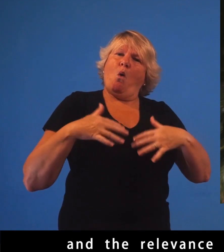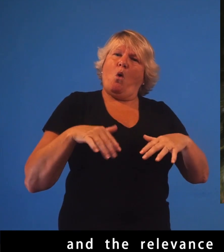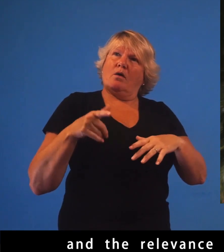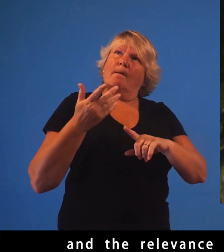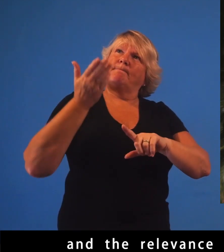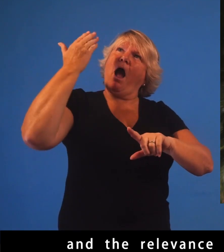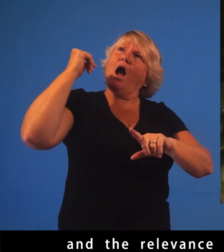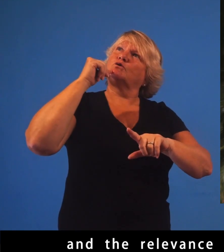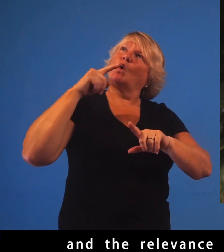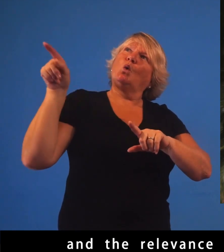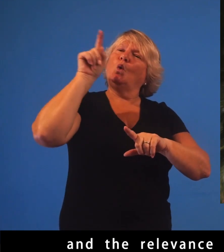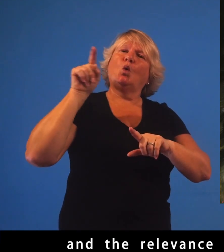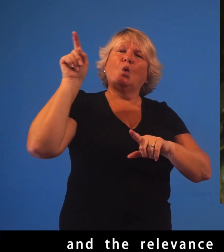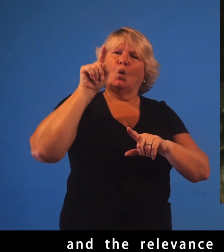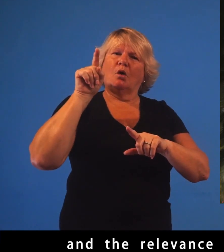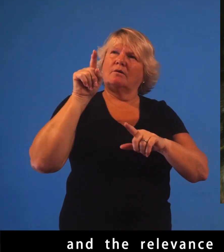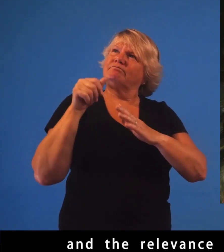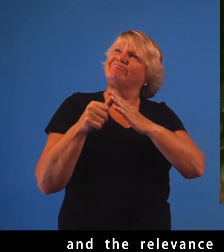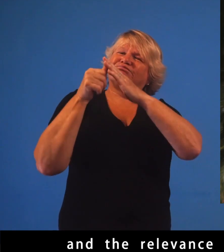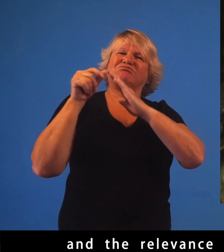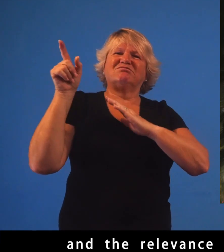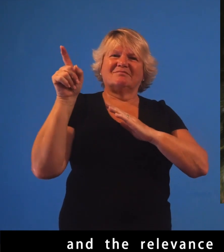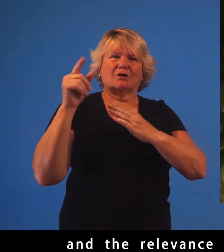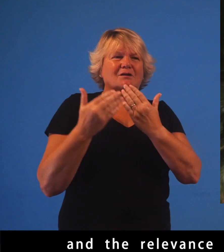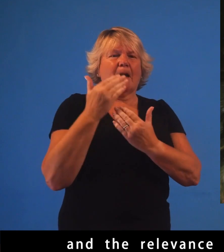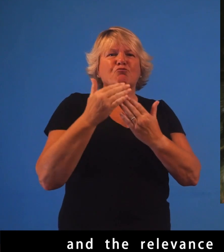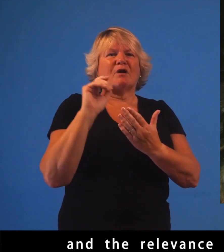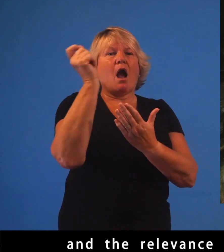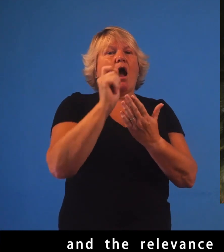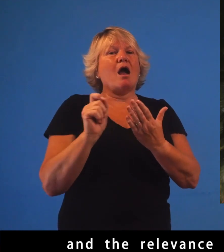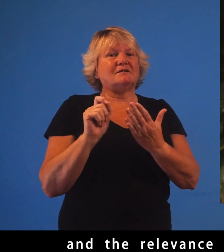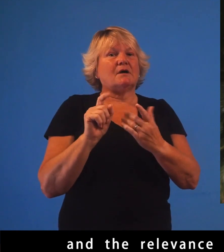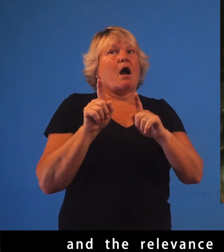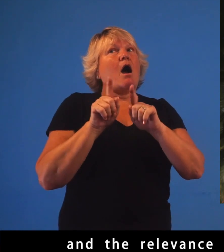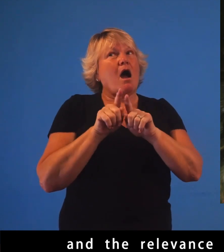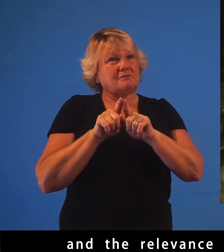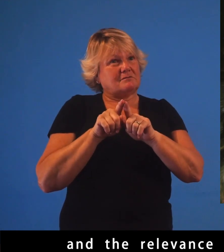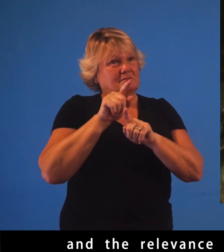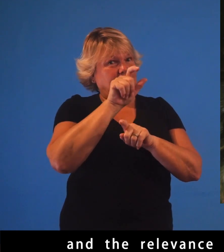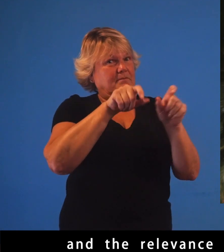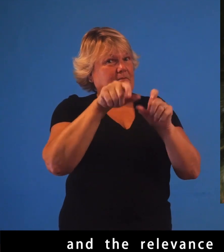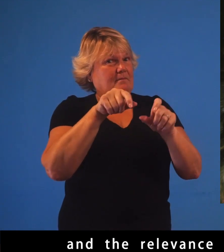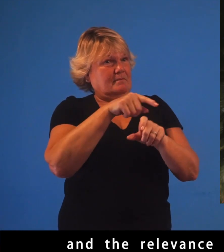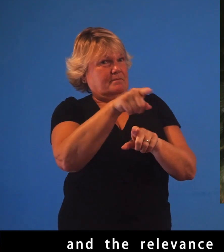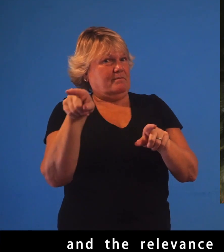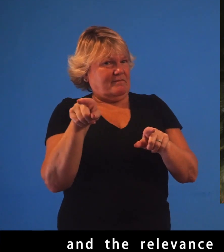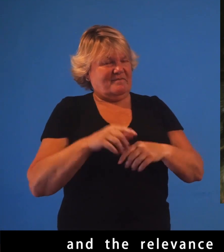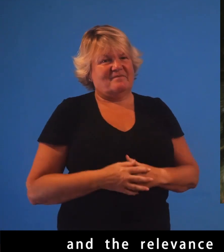and the relevance of past masters to the contemporary artist and their public.